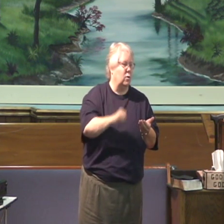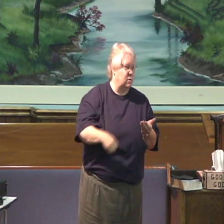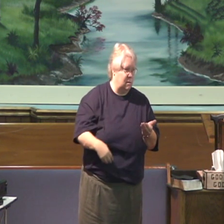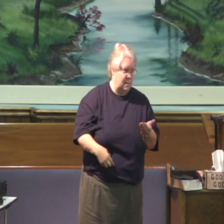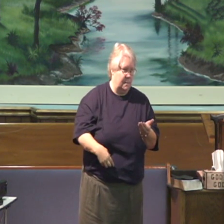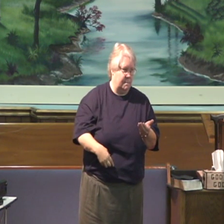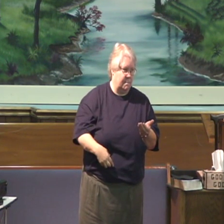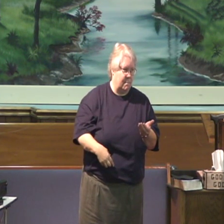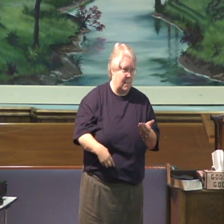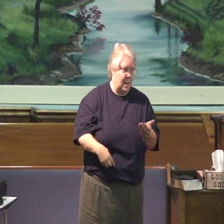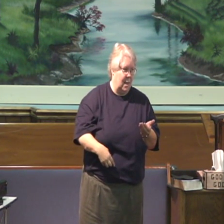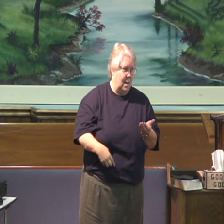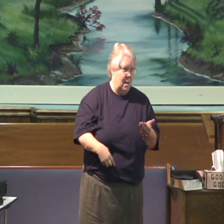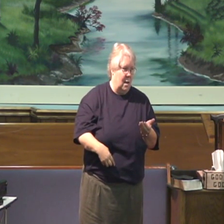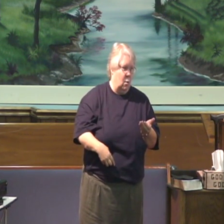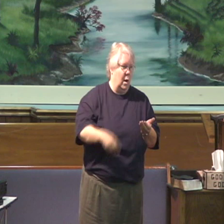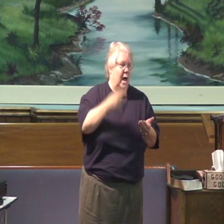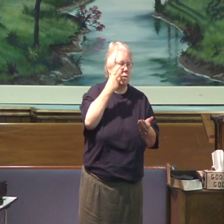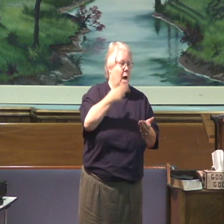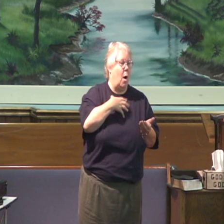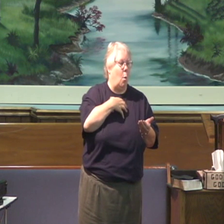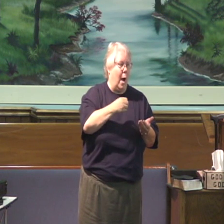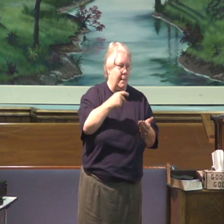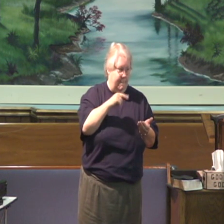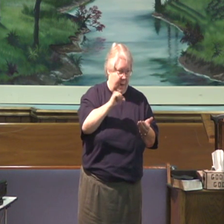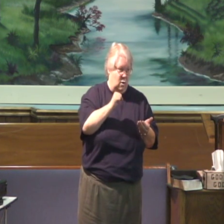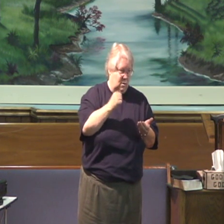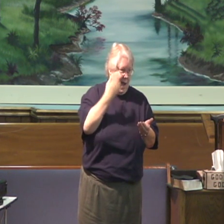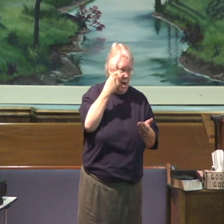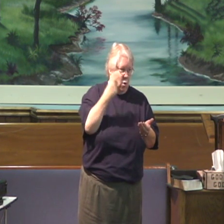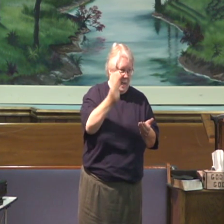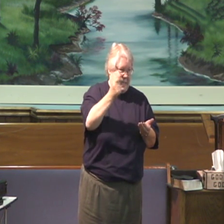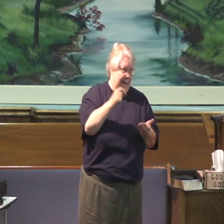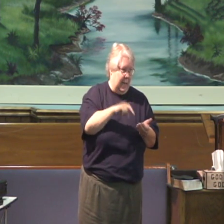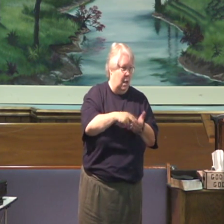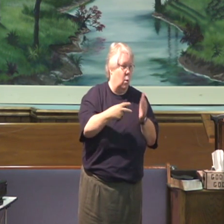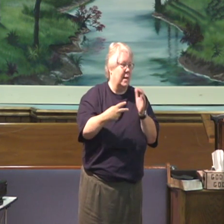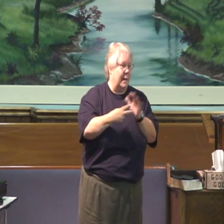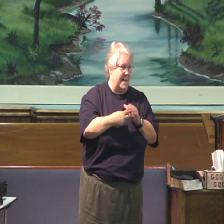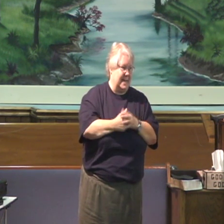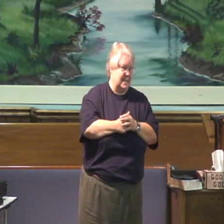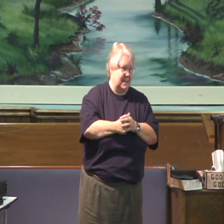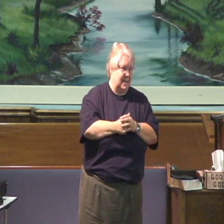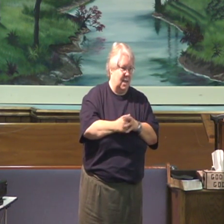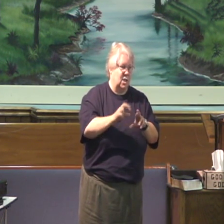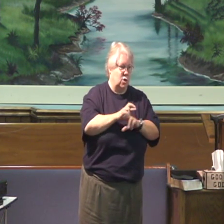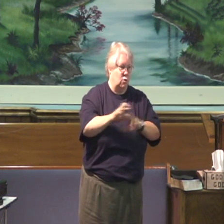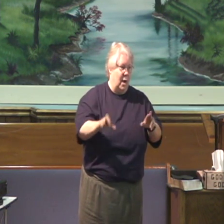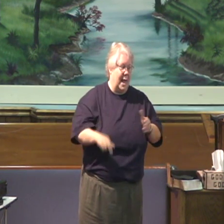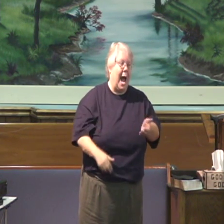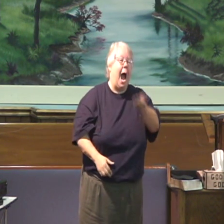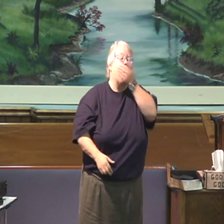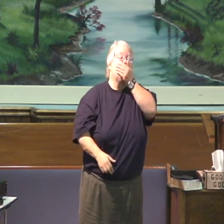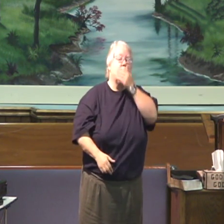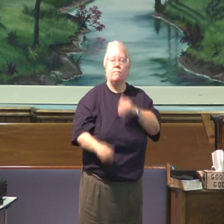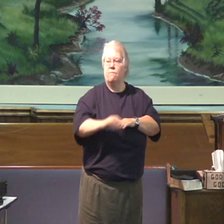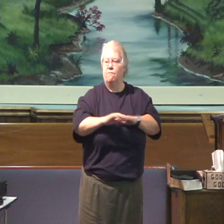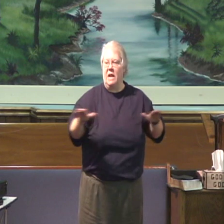pills. When I saw white pills, I knew instantly what that meant. She was ready,